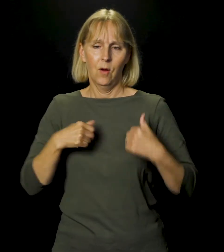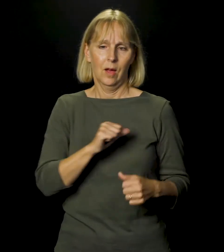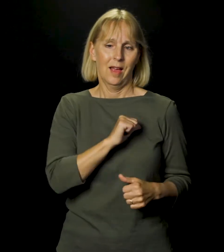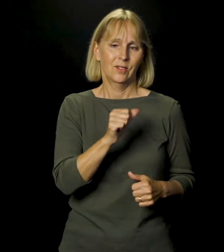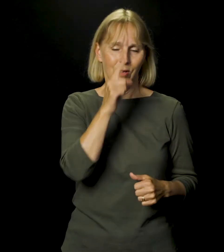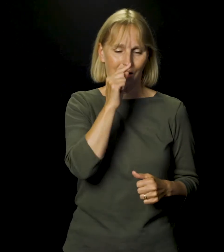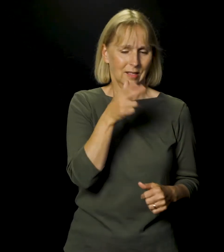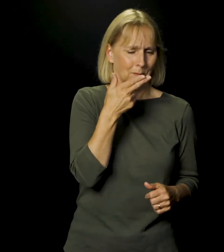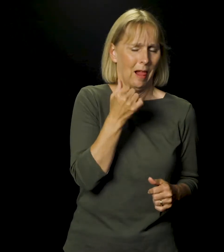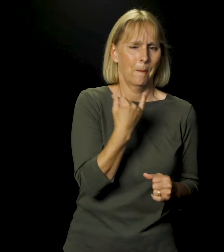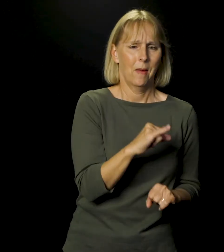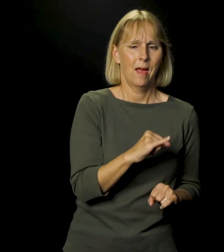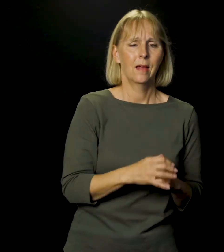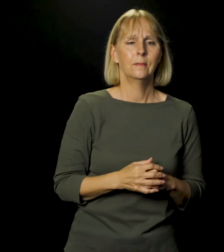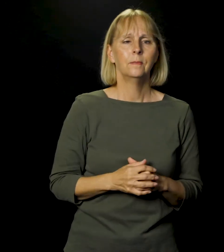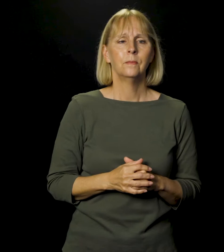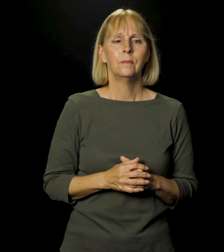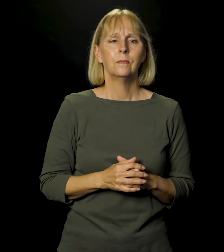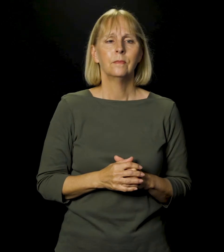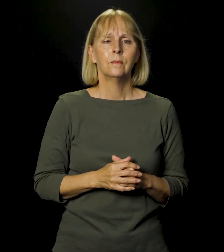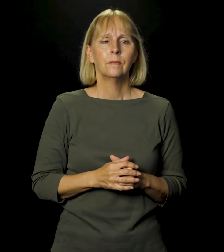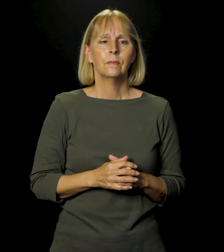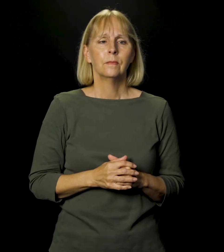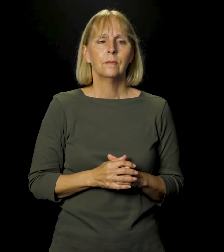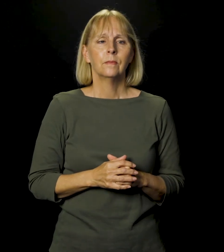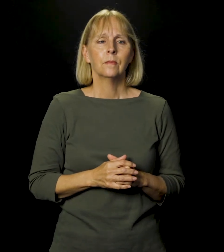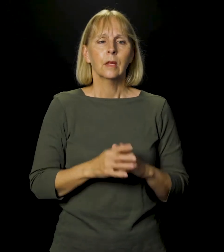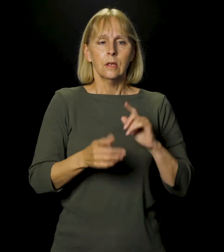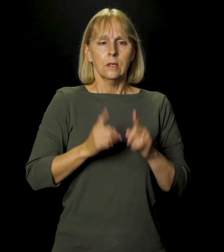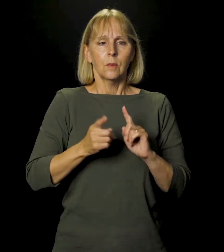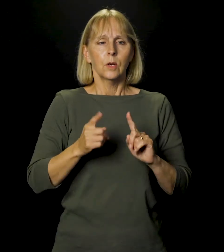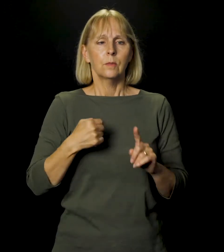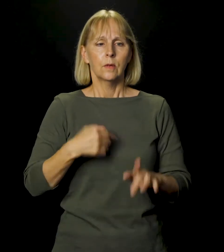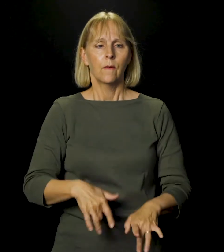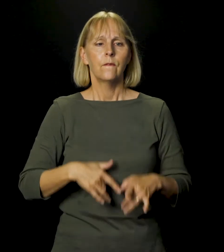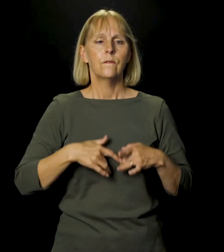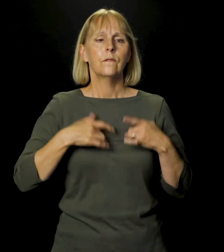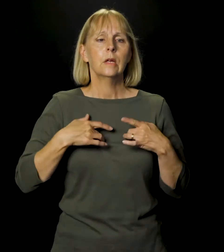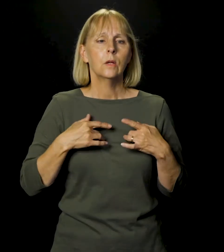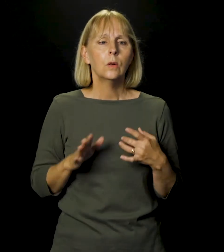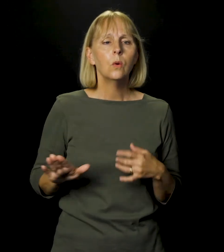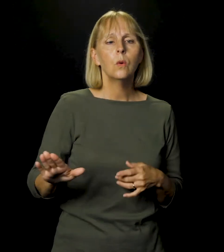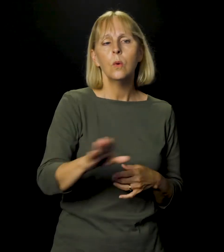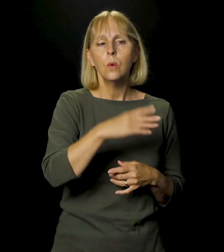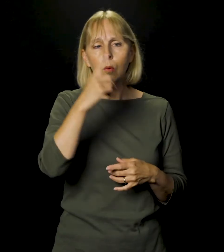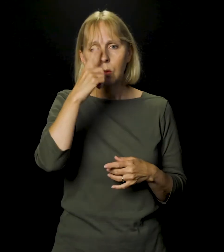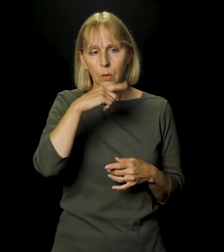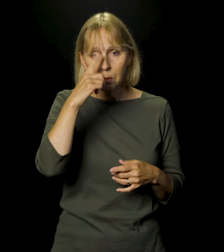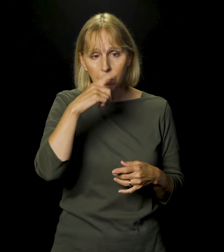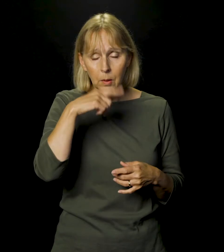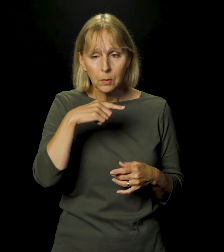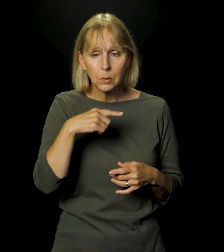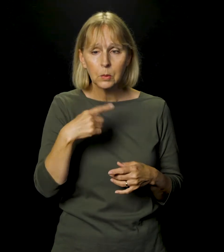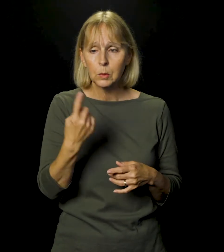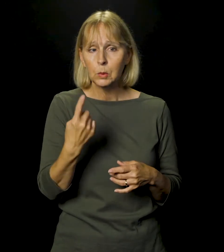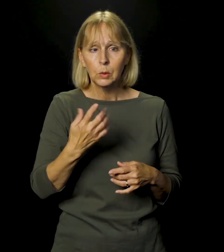I've recognised about myself, in poor moments, I can feel like all the people that need to address their issues and